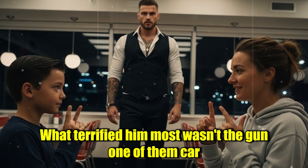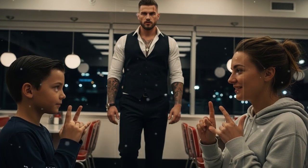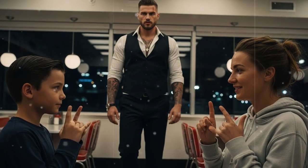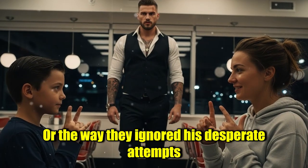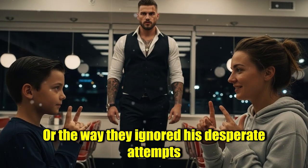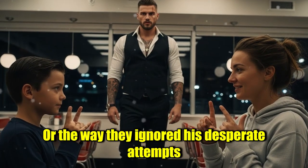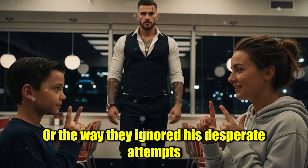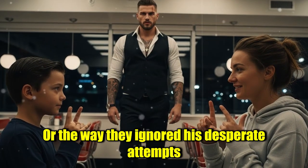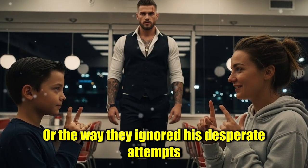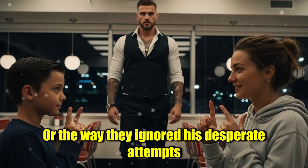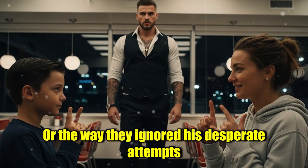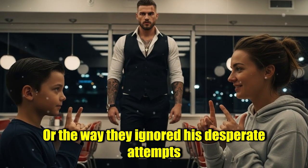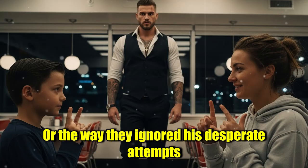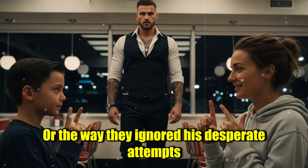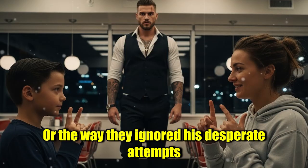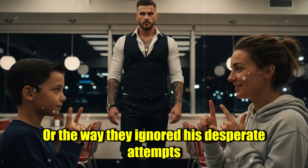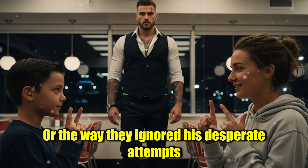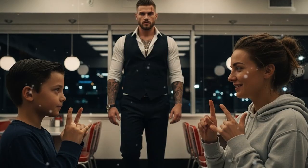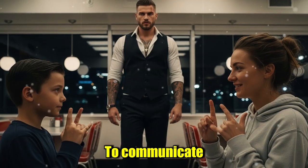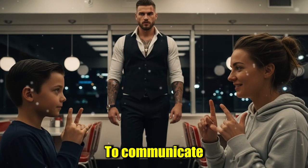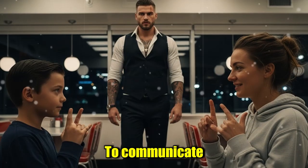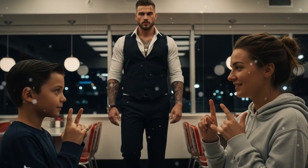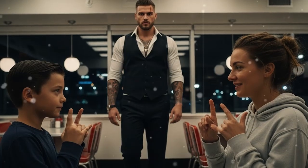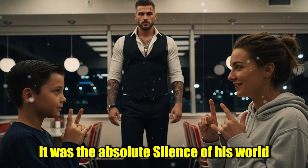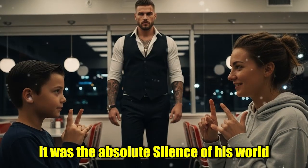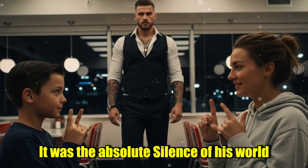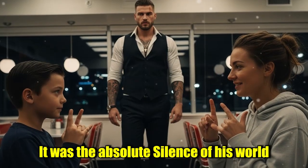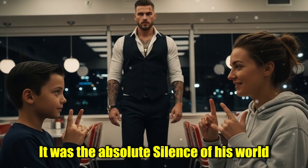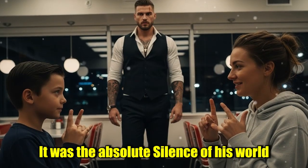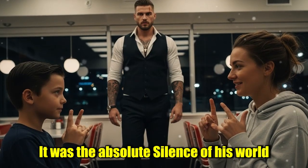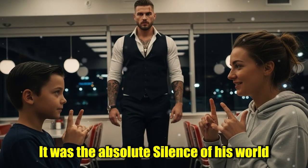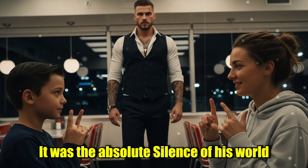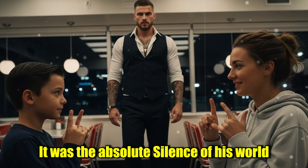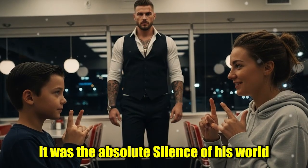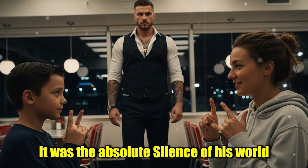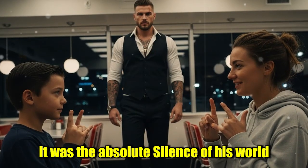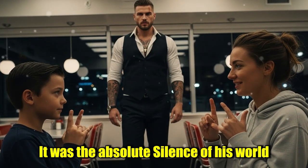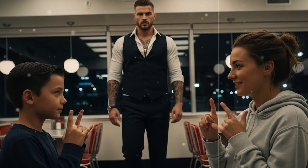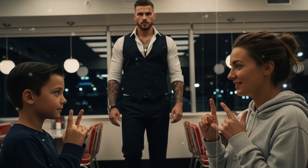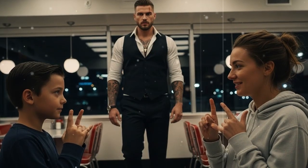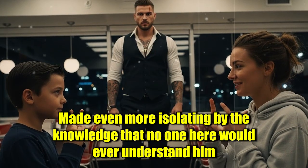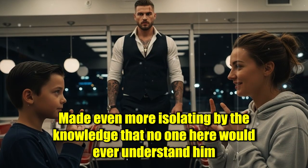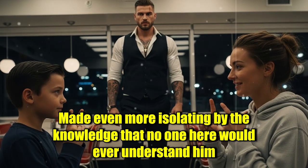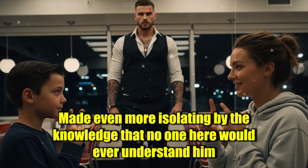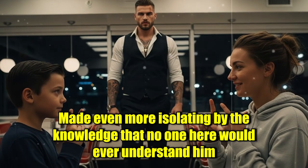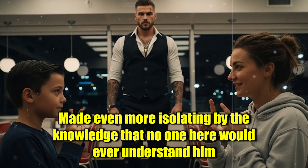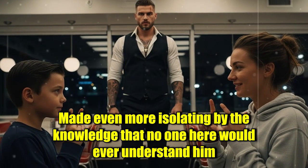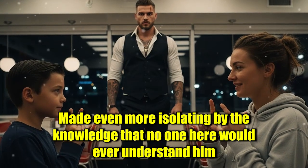carried, or the way they ignored his desperate attempts to communicate. It was the absolute silence of his world, made even more isolating